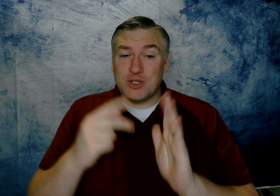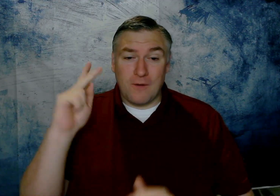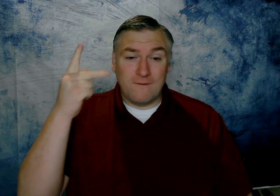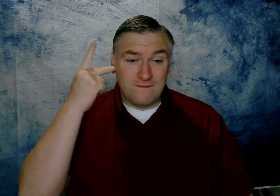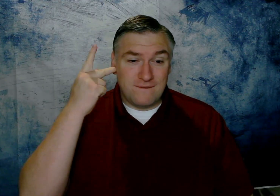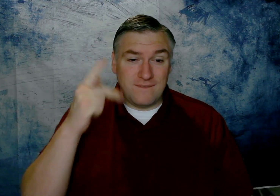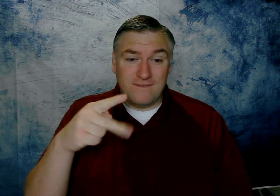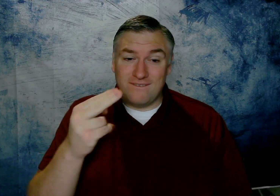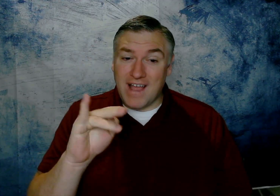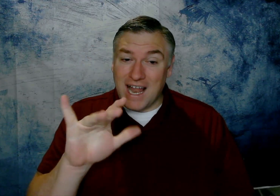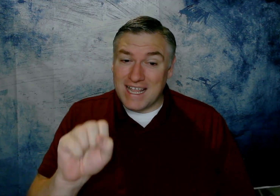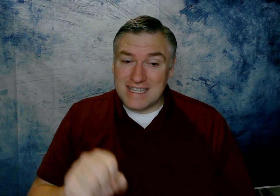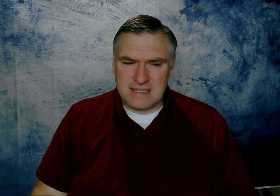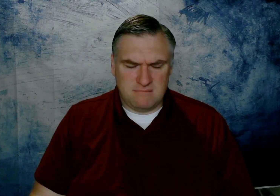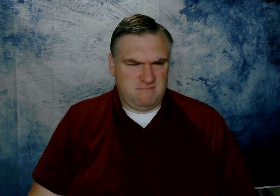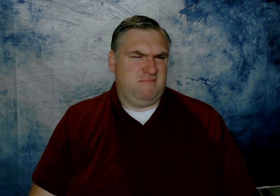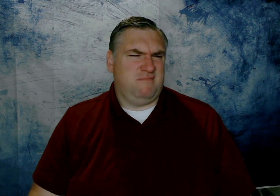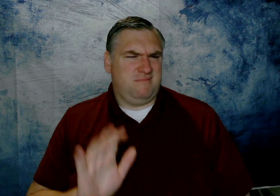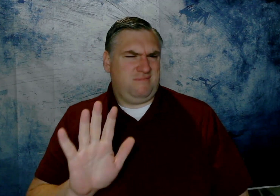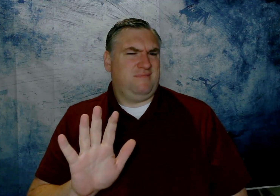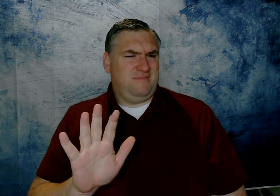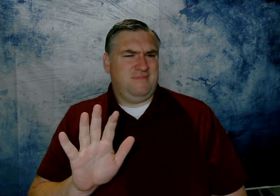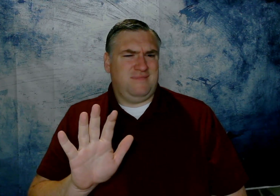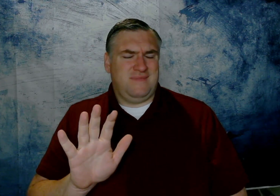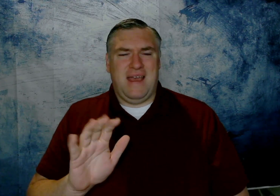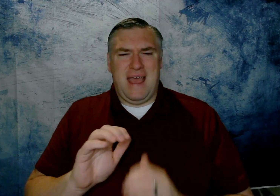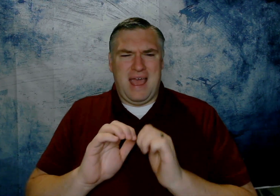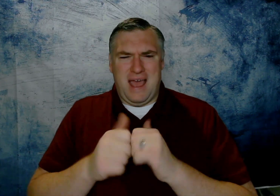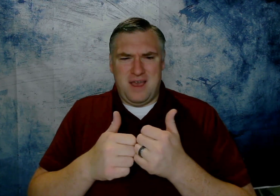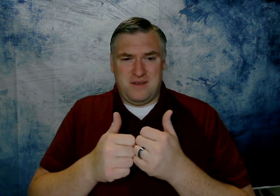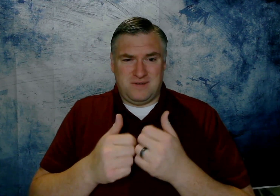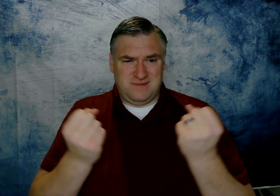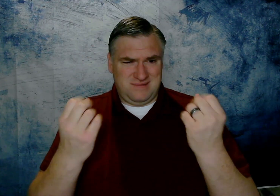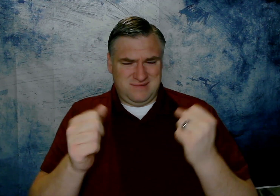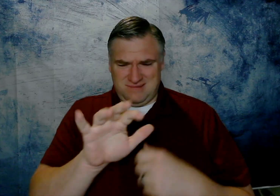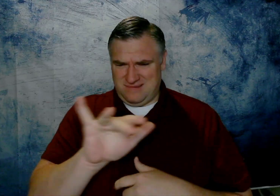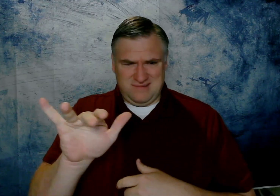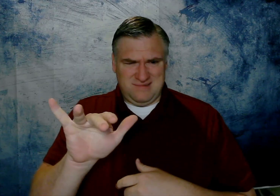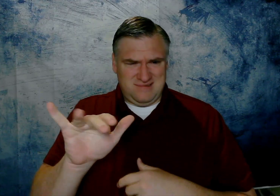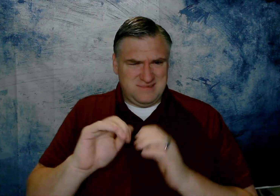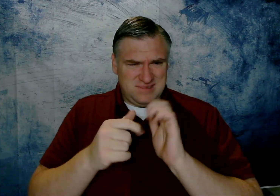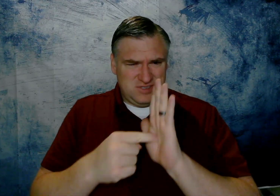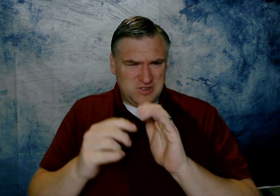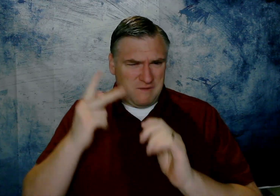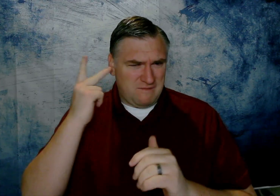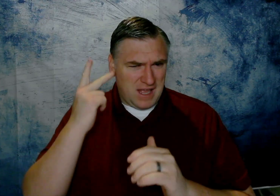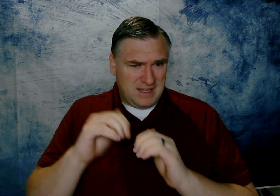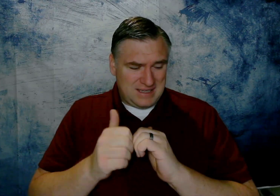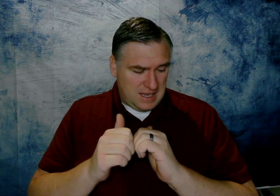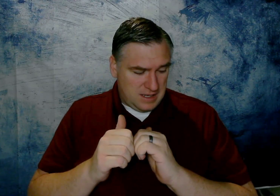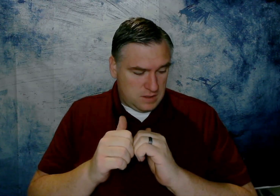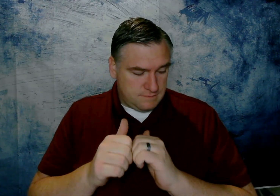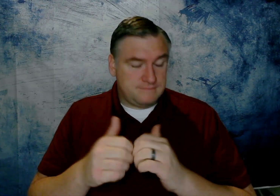Another thing fingerspelling can show is phonics. Now you might be like, whoa, how can signing or fingerspelling